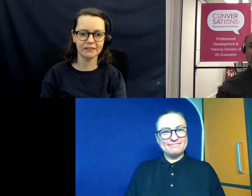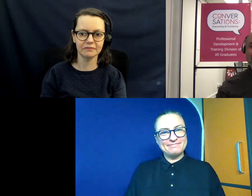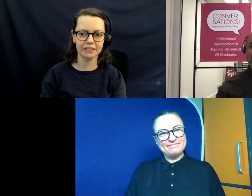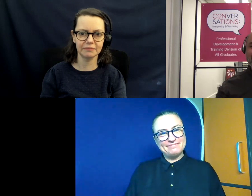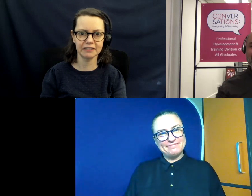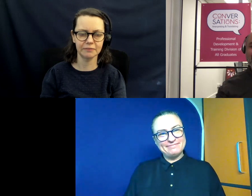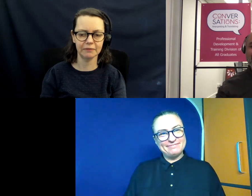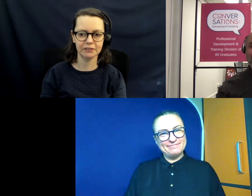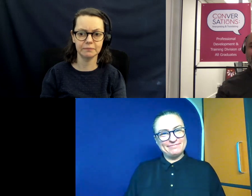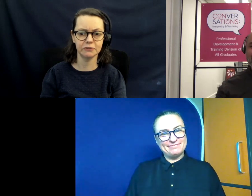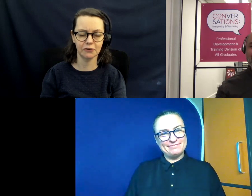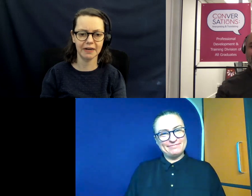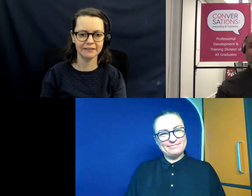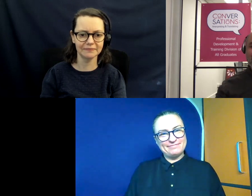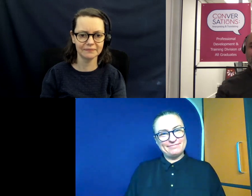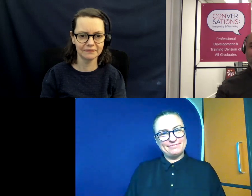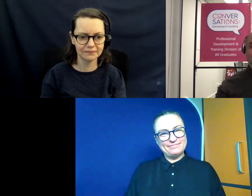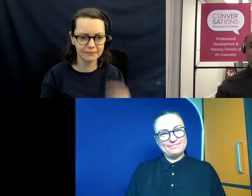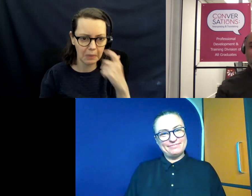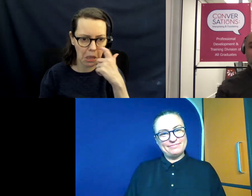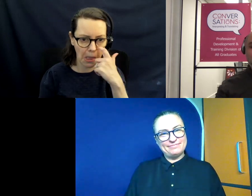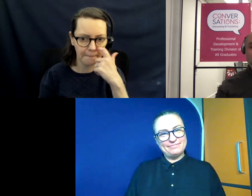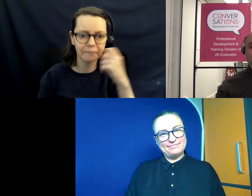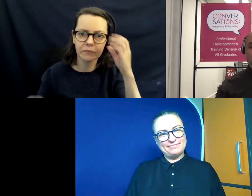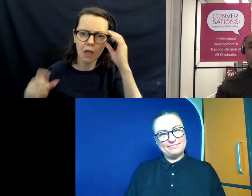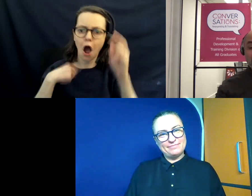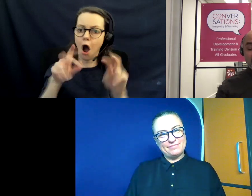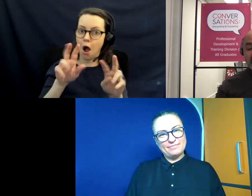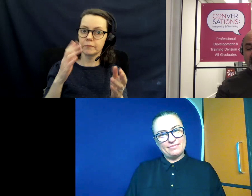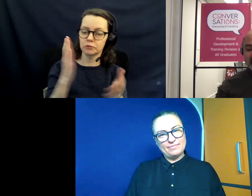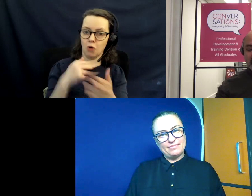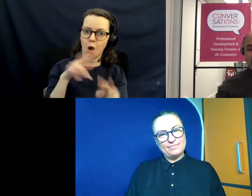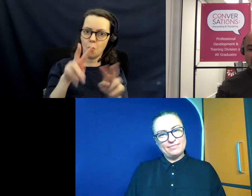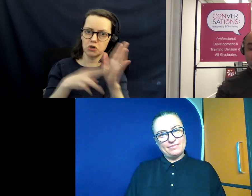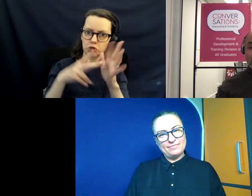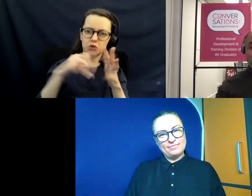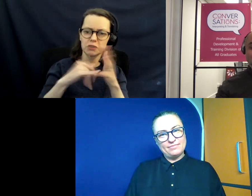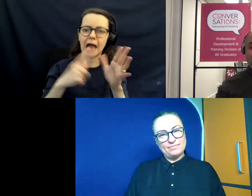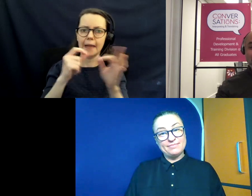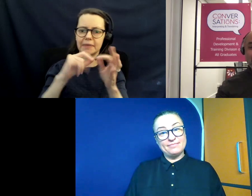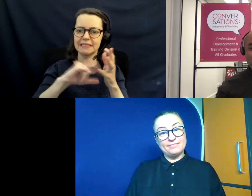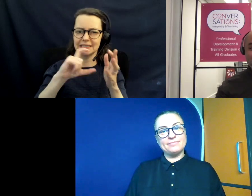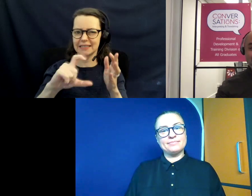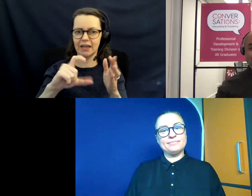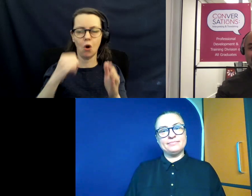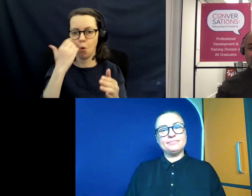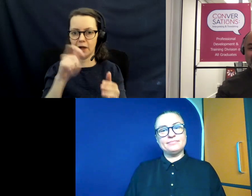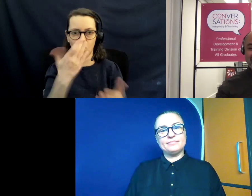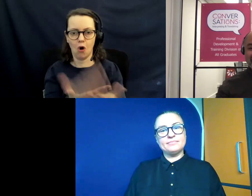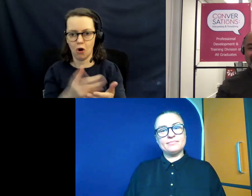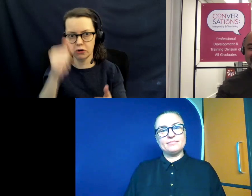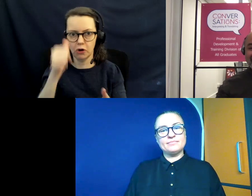so I'm really pleased to be able to talk about it. I was watching the news, and ABC News is almost always on these days